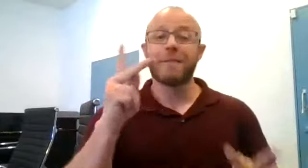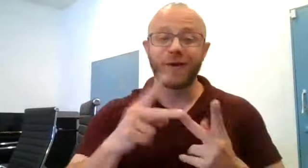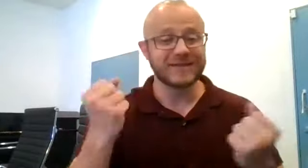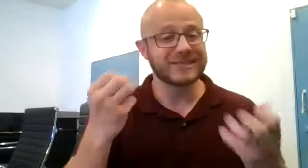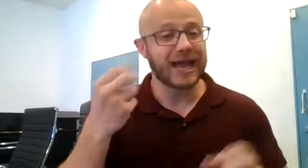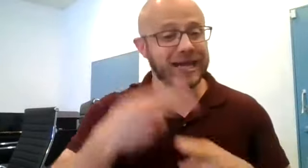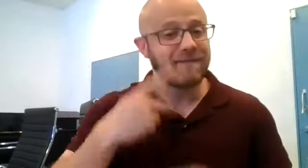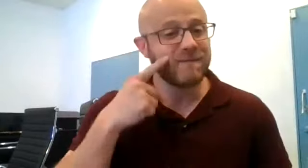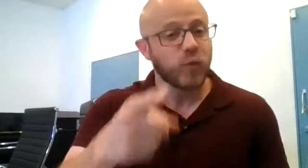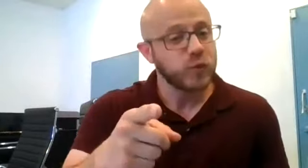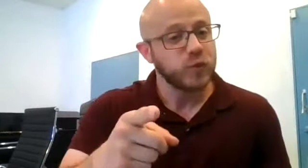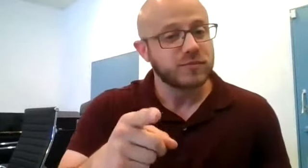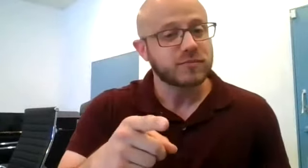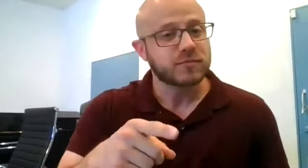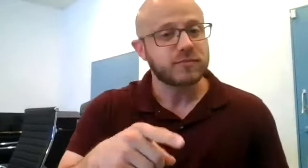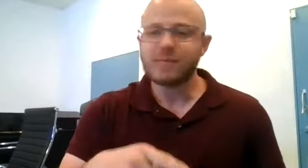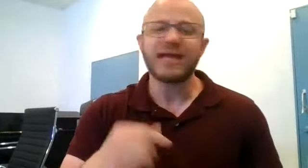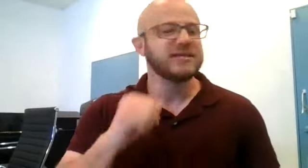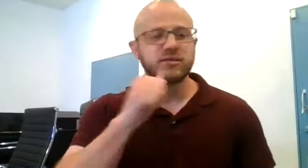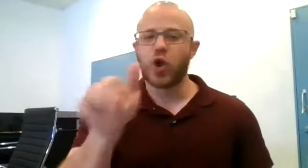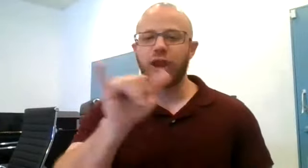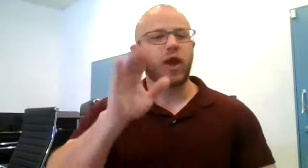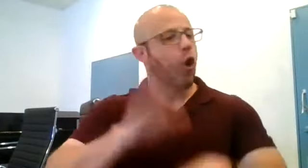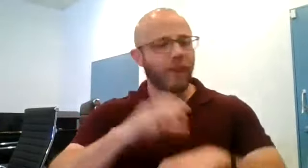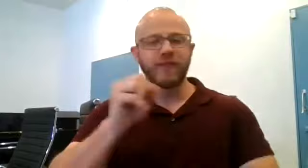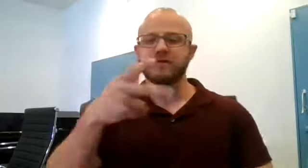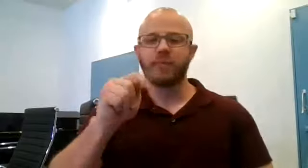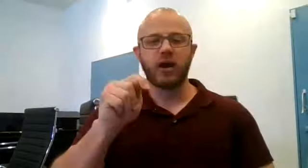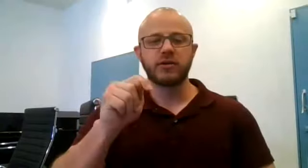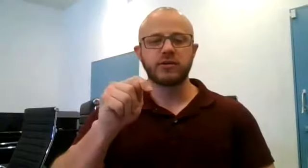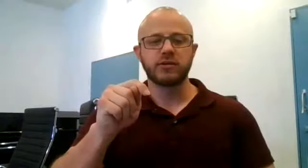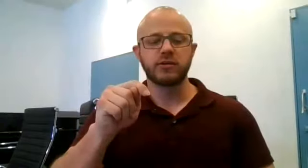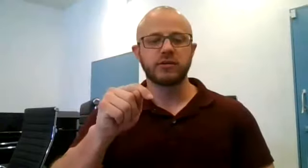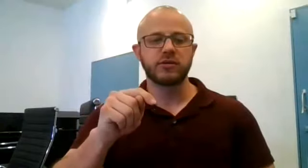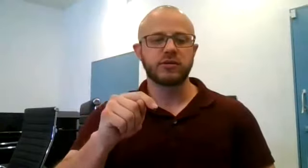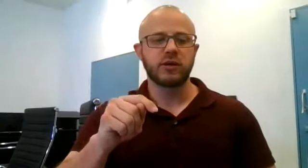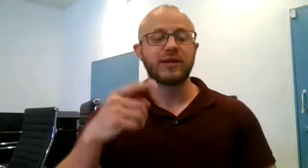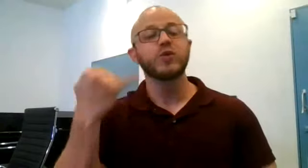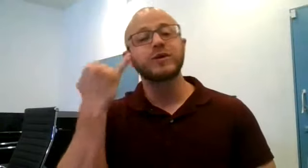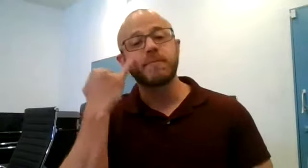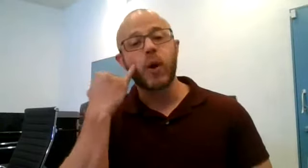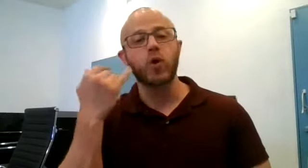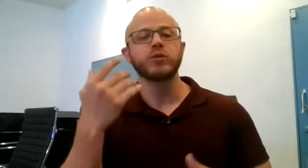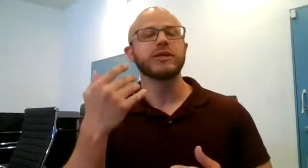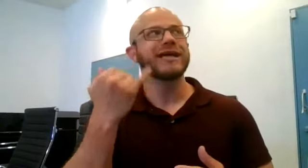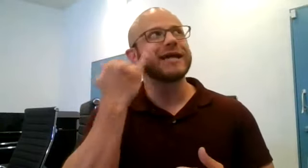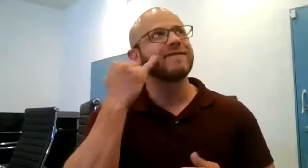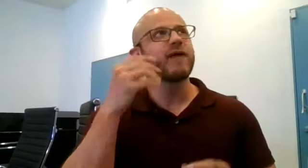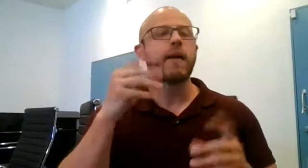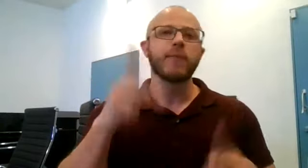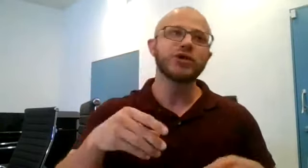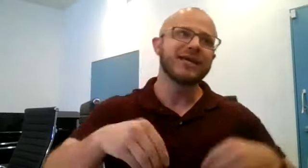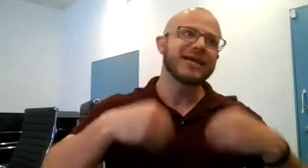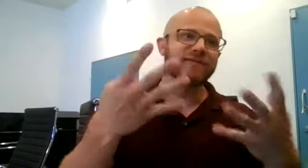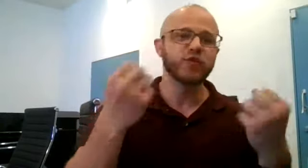observation and chatting with you, and they'll give you a sign name. It's not on the spot, it's not immediate. So if a